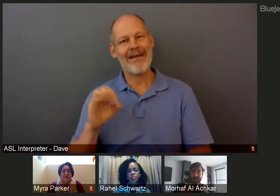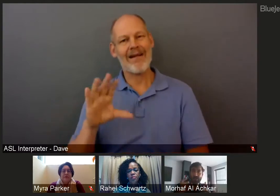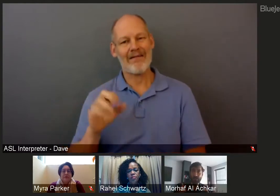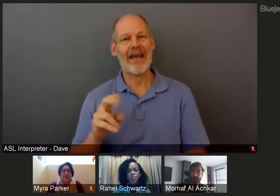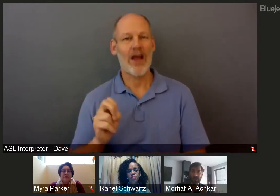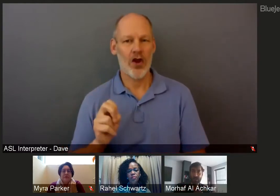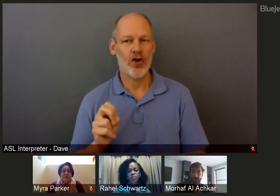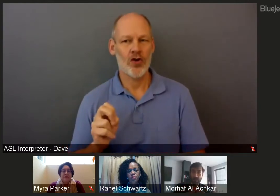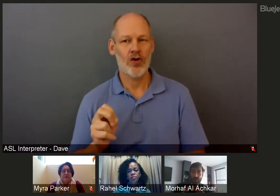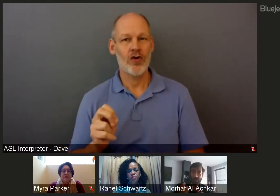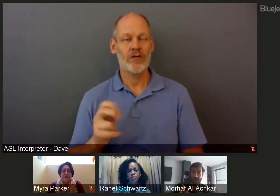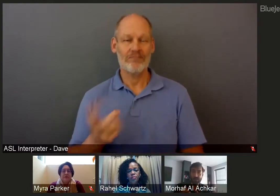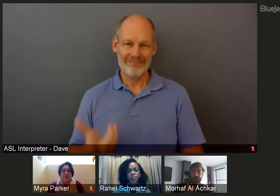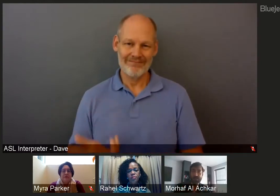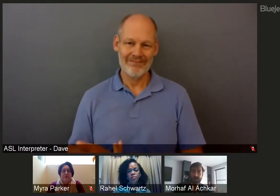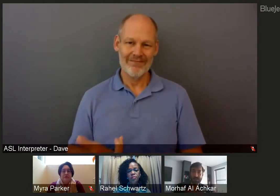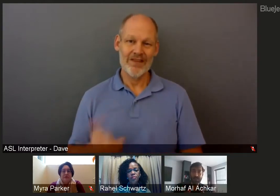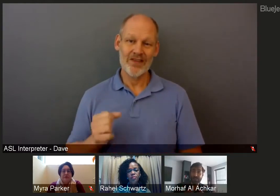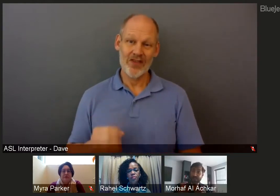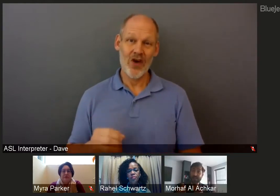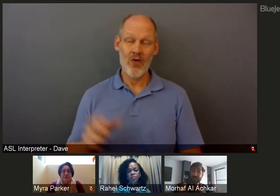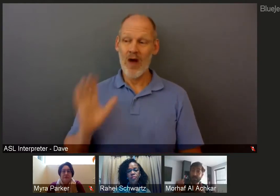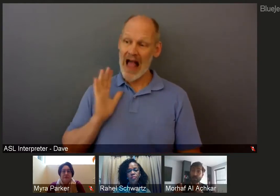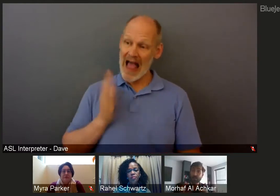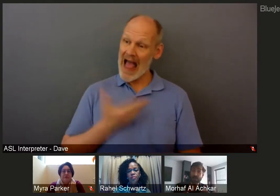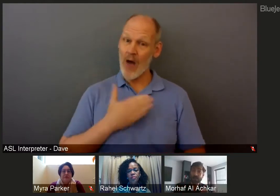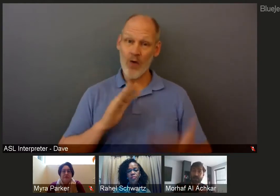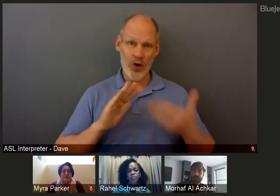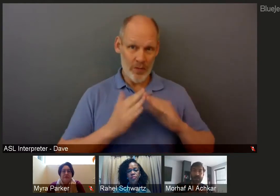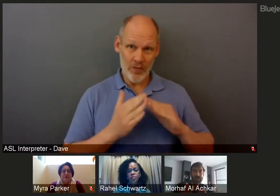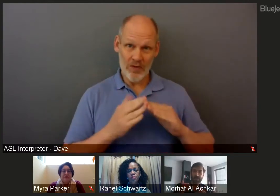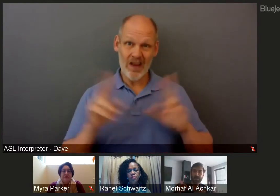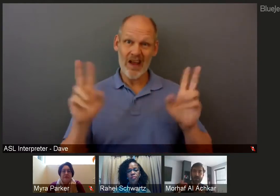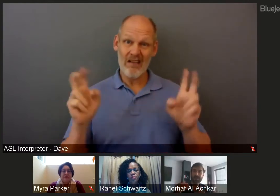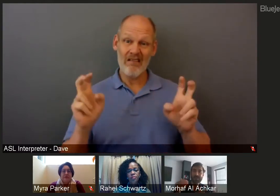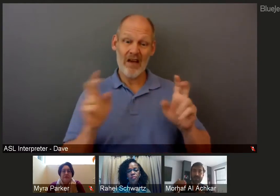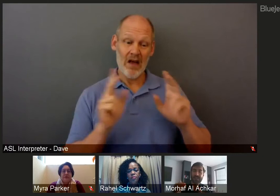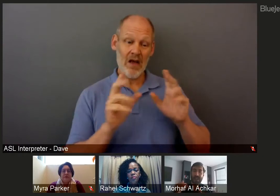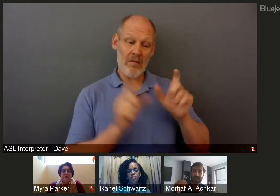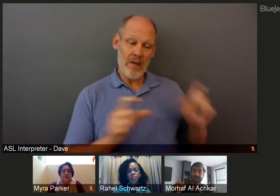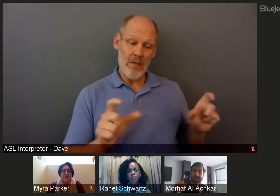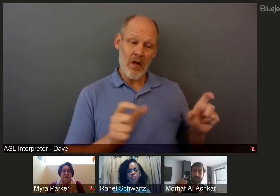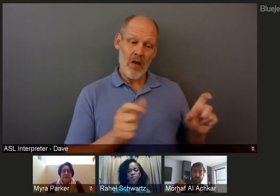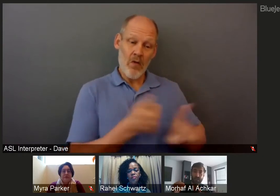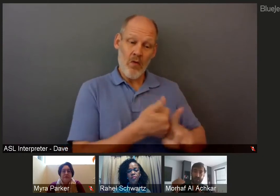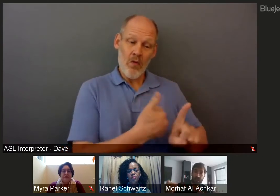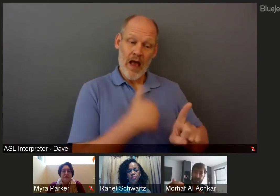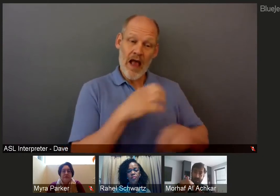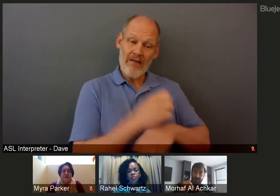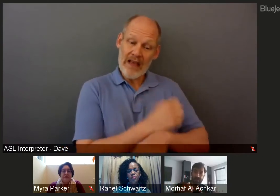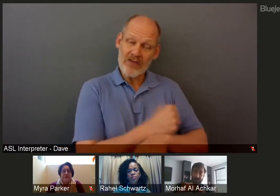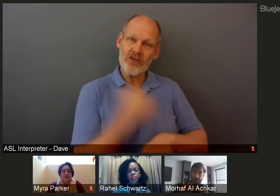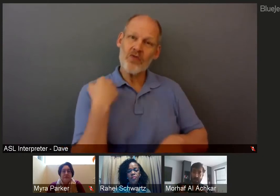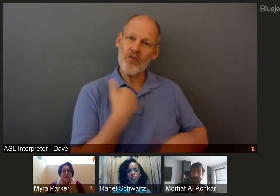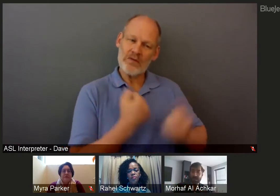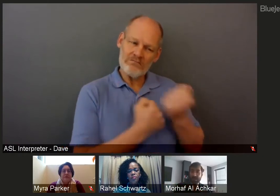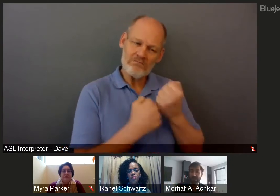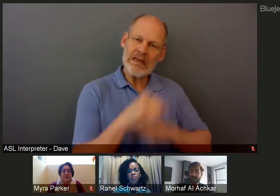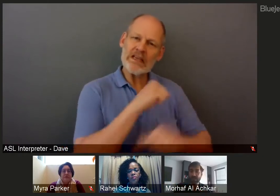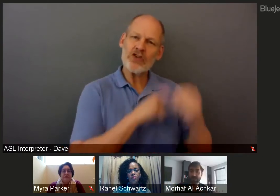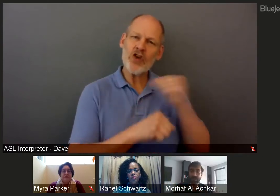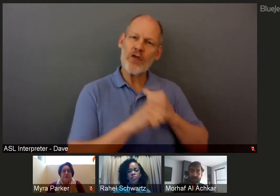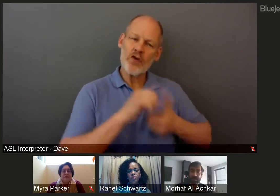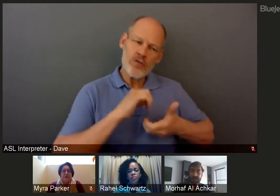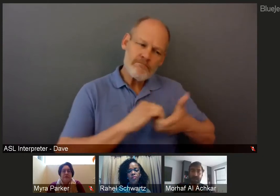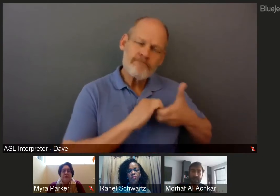to that community, and we're solid. We stand in solidarity and support for each other, and we understand the agony and the struggle of other communities, we in the